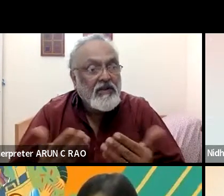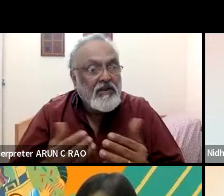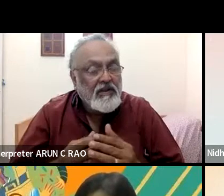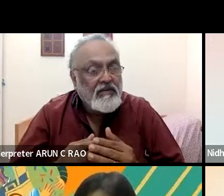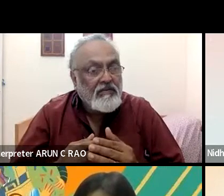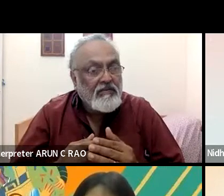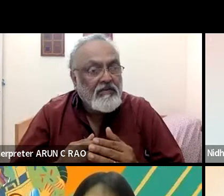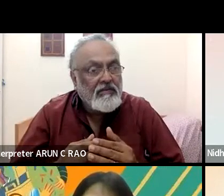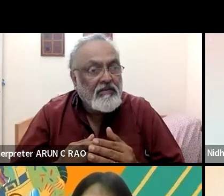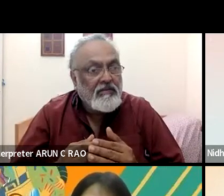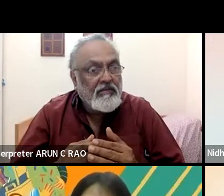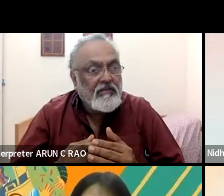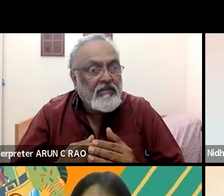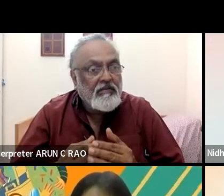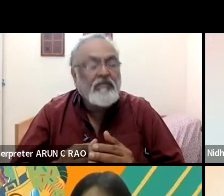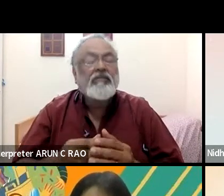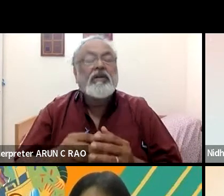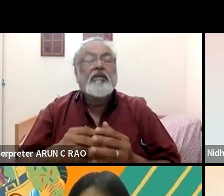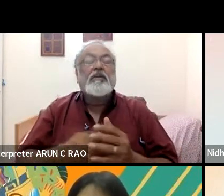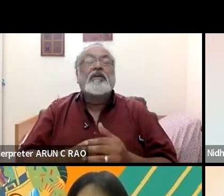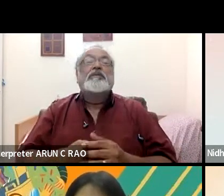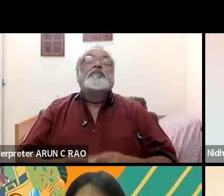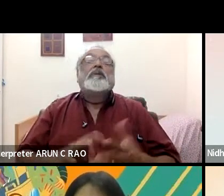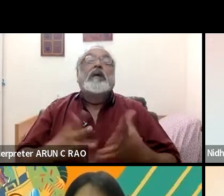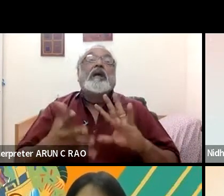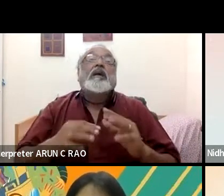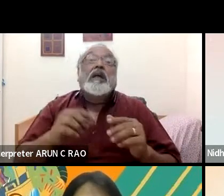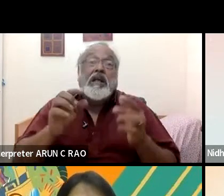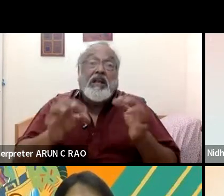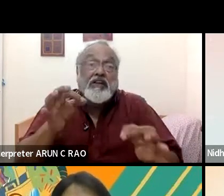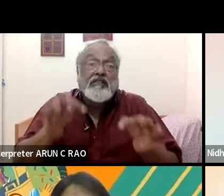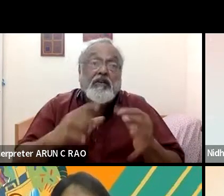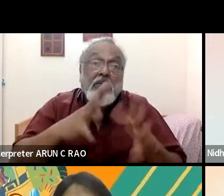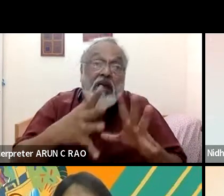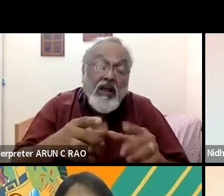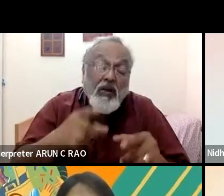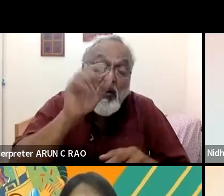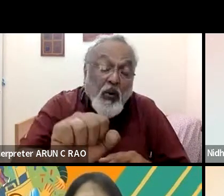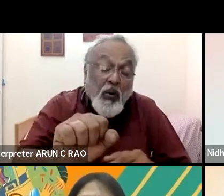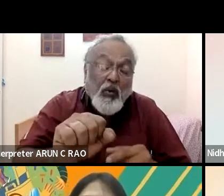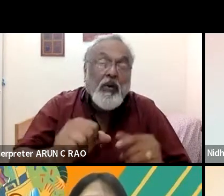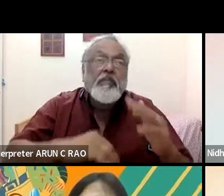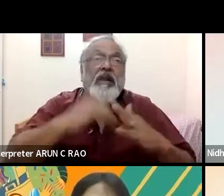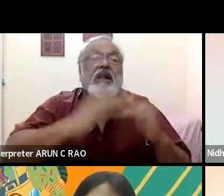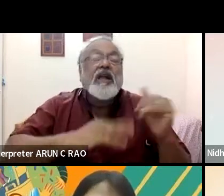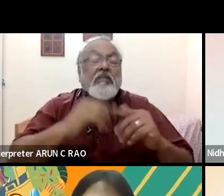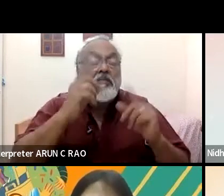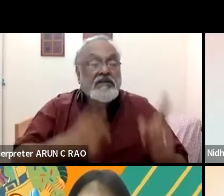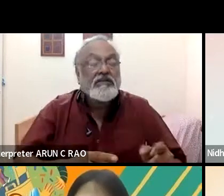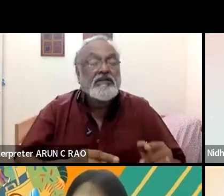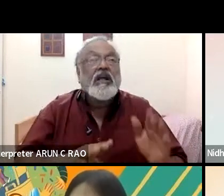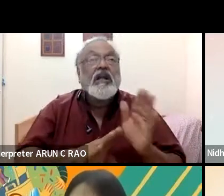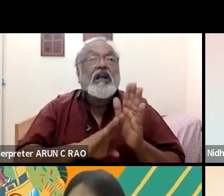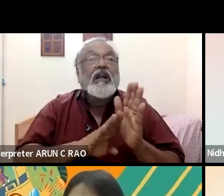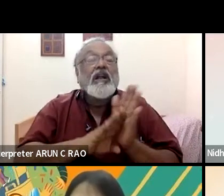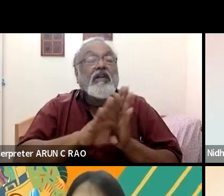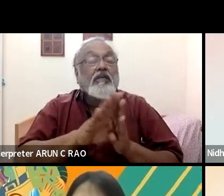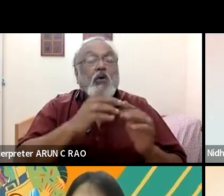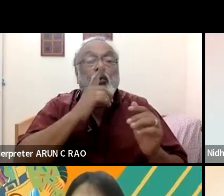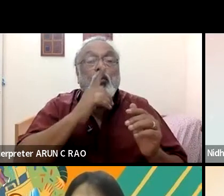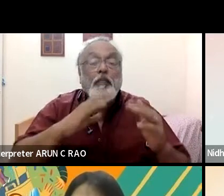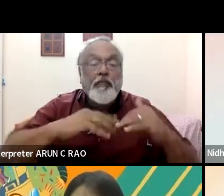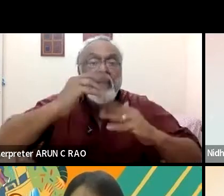by providing an incentive, I think, or incentives for building developers and building